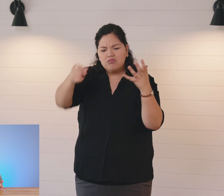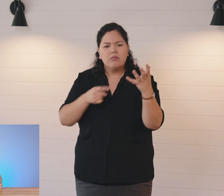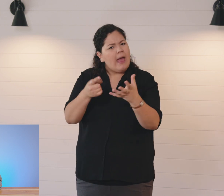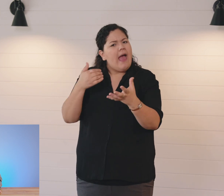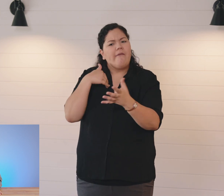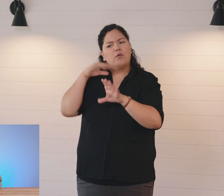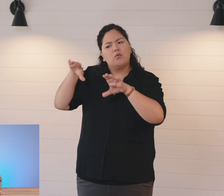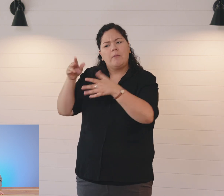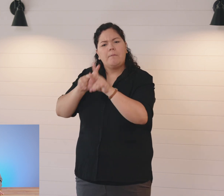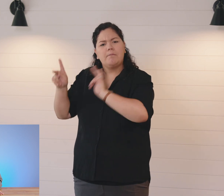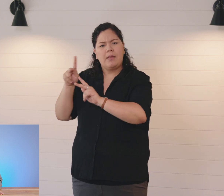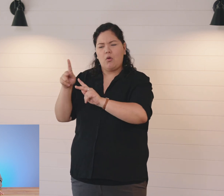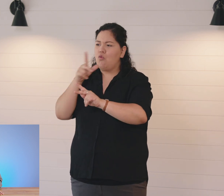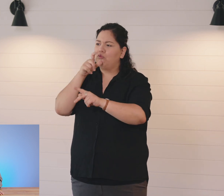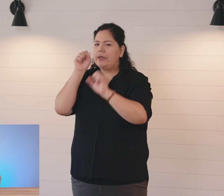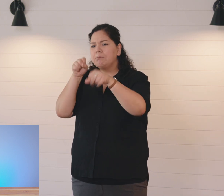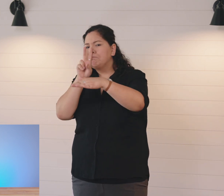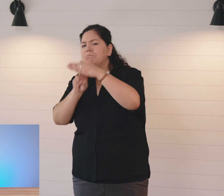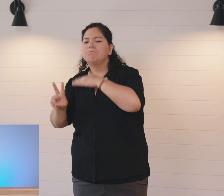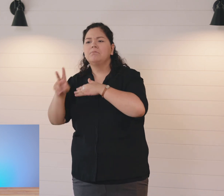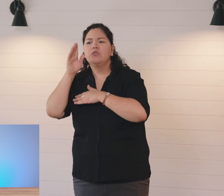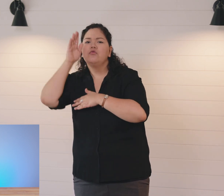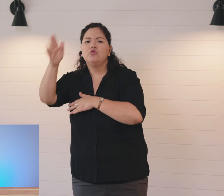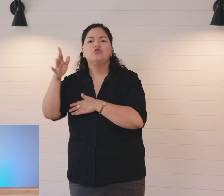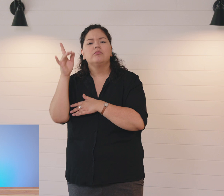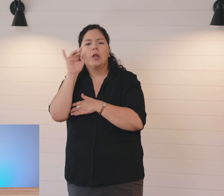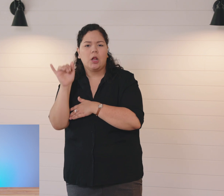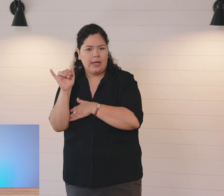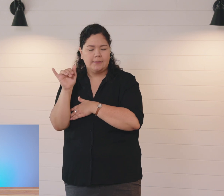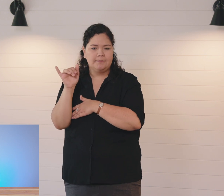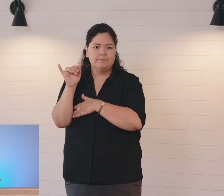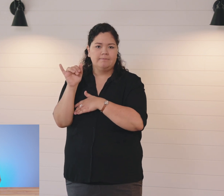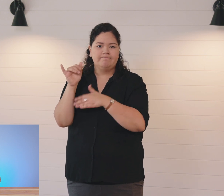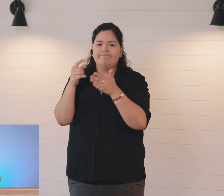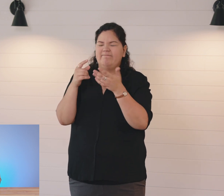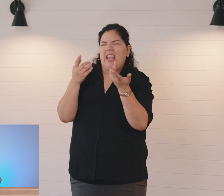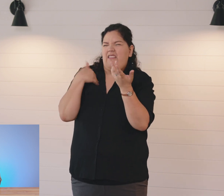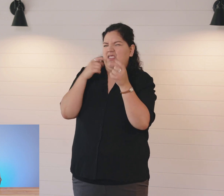some indication as to what was going to happen in the future. The way that some of those guys would determine that was sometimes they'd cut open